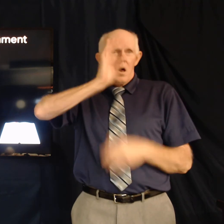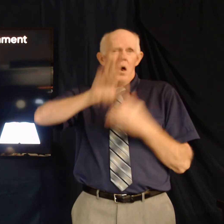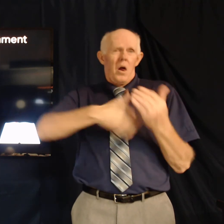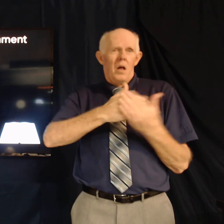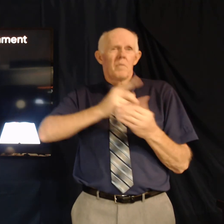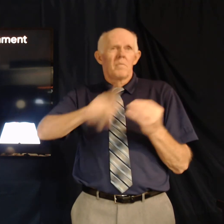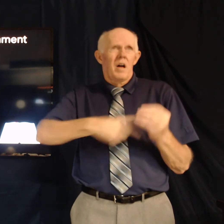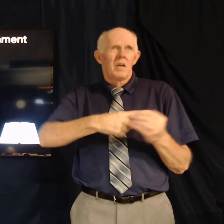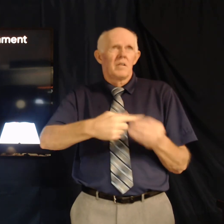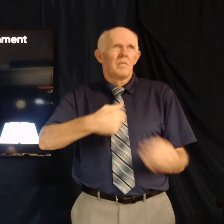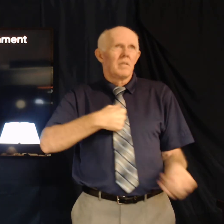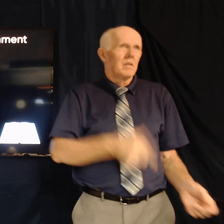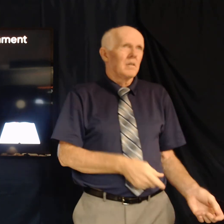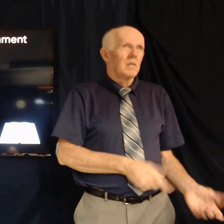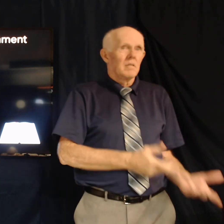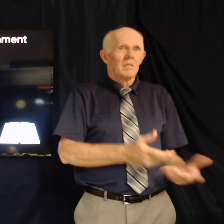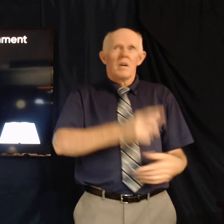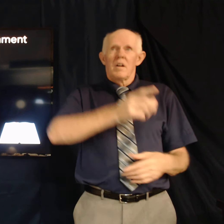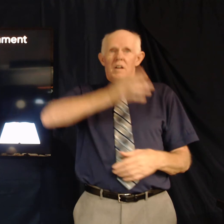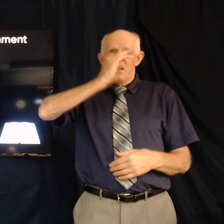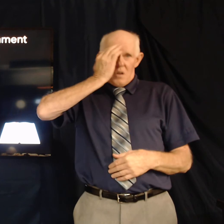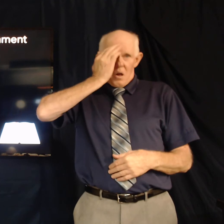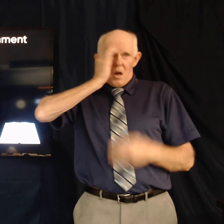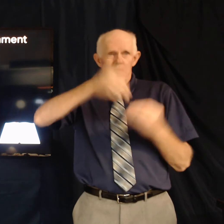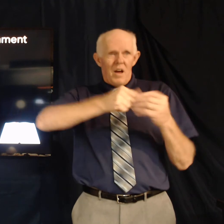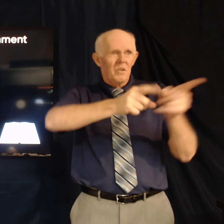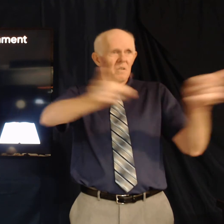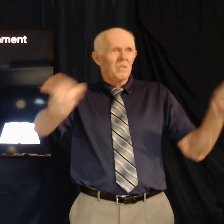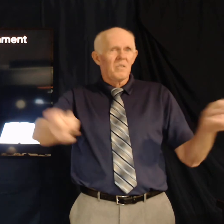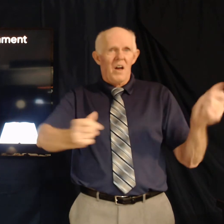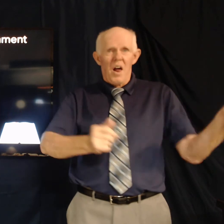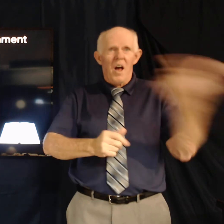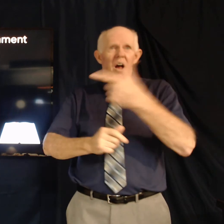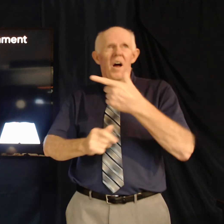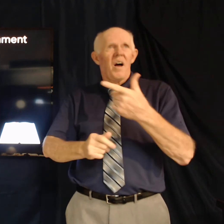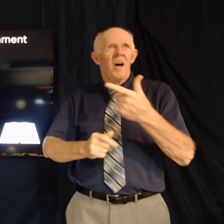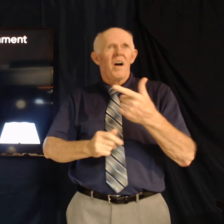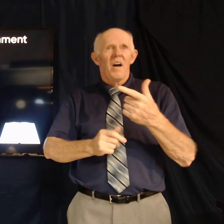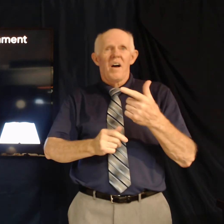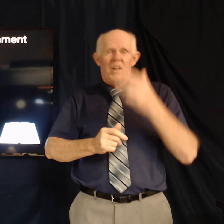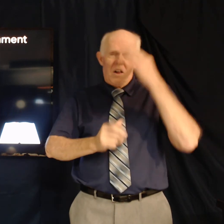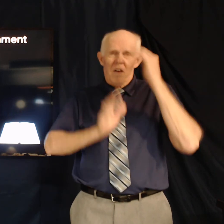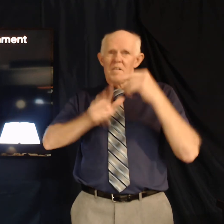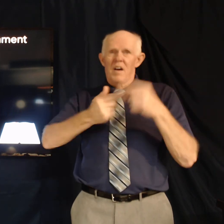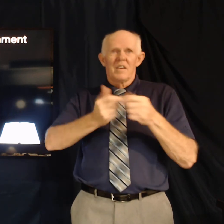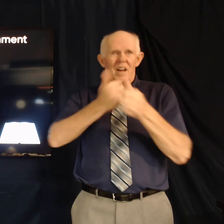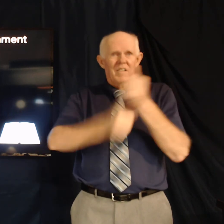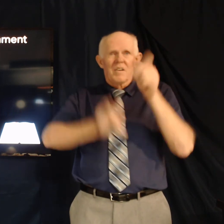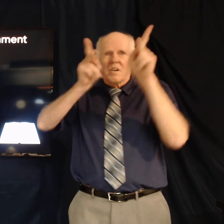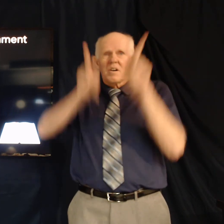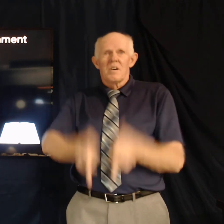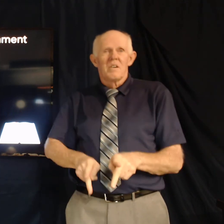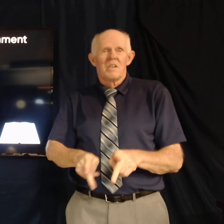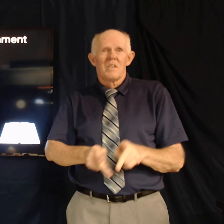God is, Lord, you test me. You know all about me. He knows all the places. He knows